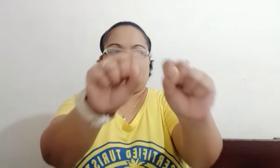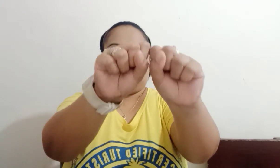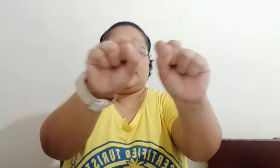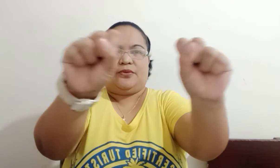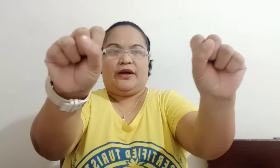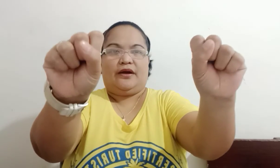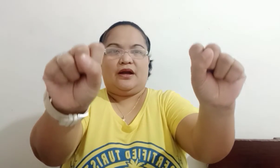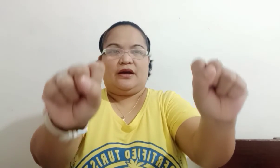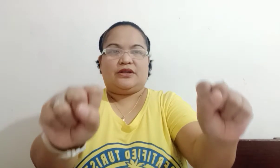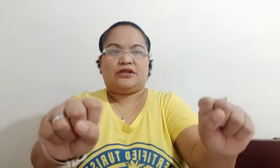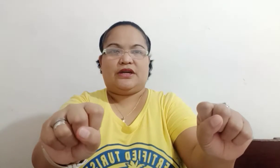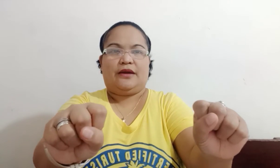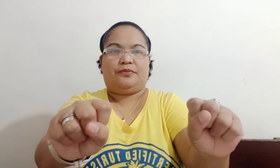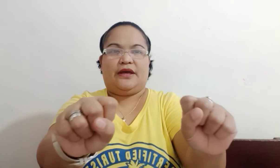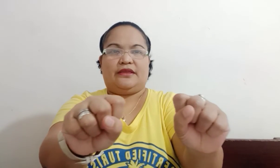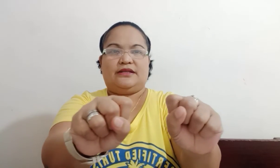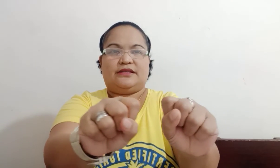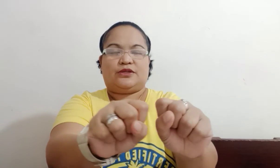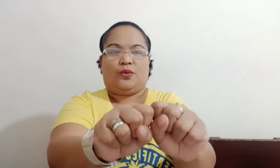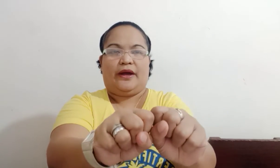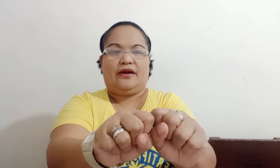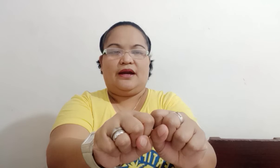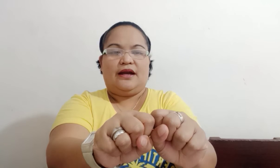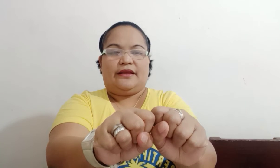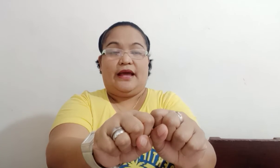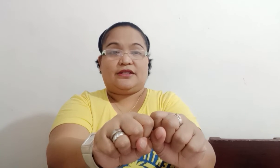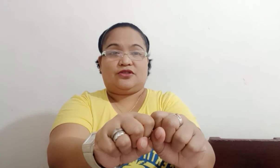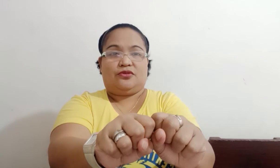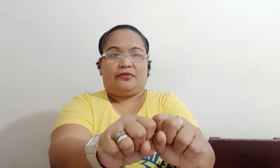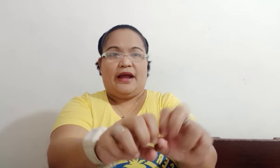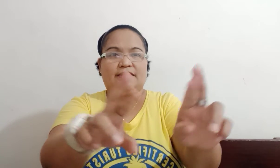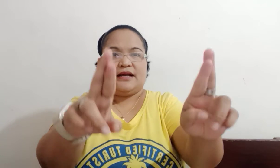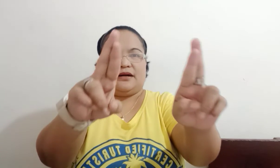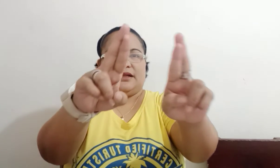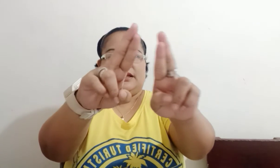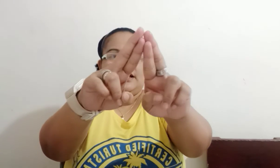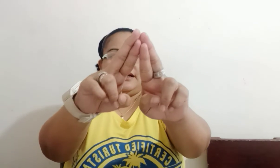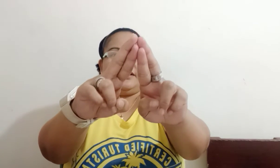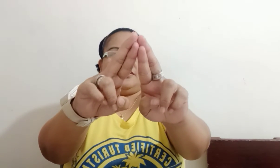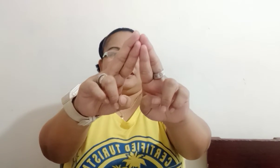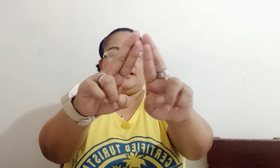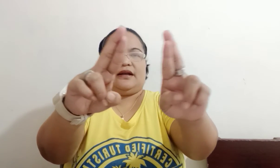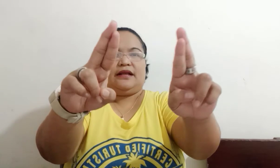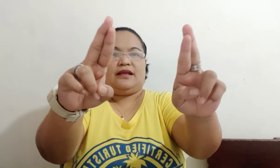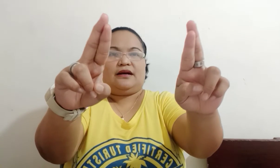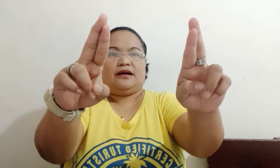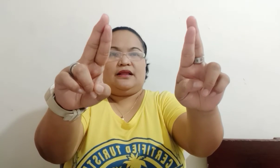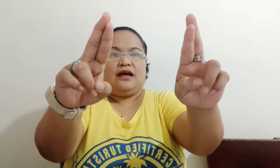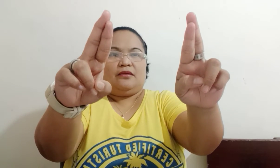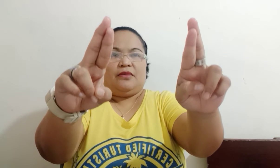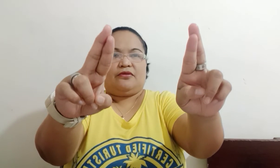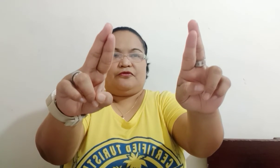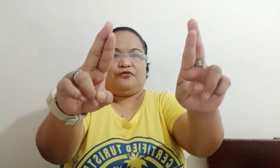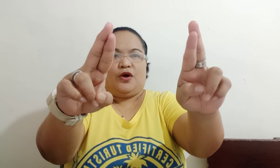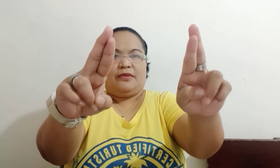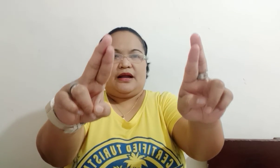Square shape, that is square. Next, rectangle. Ganyan din ang rectangle. Mag-form ka